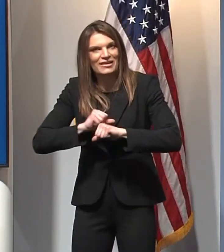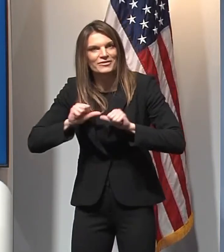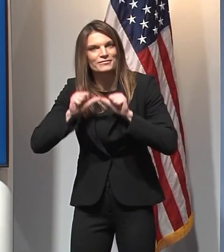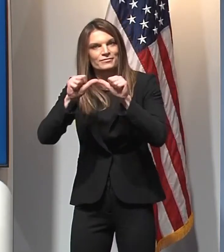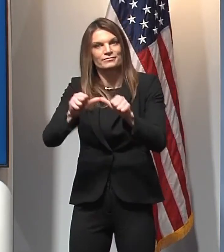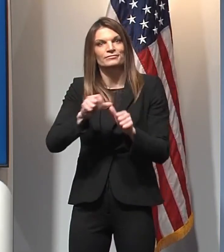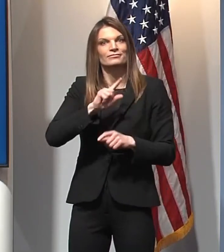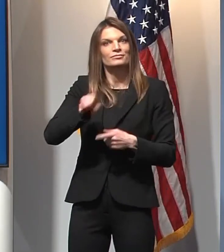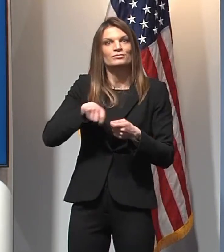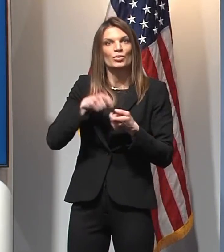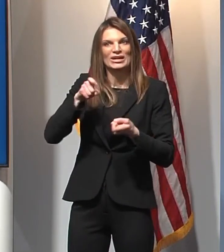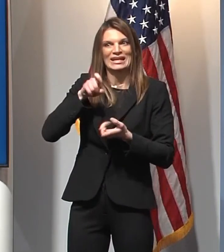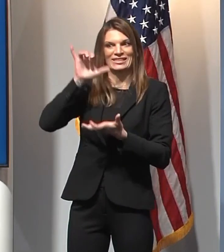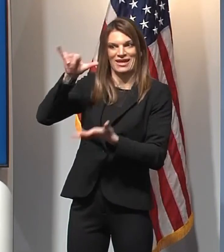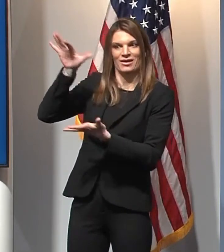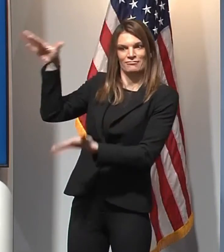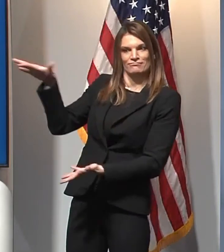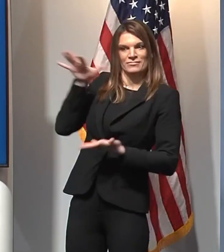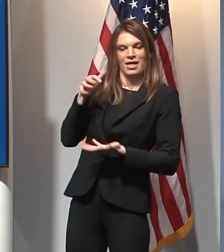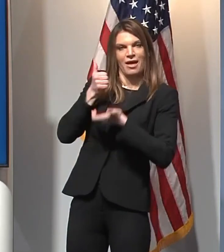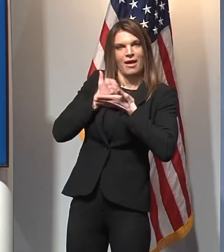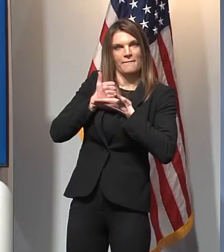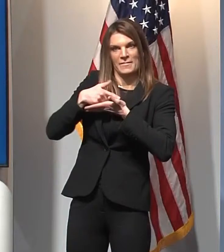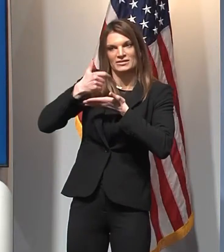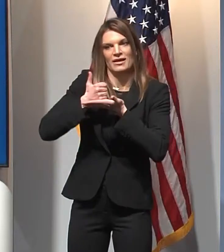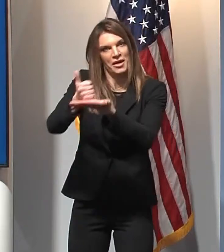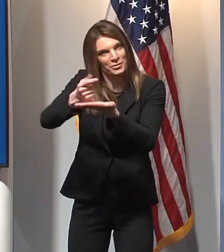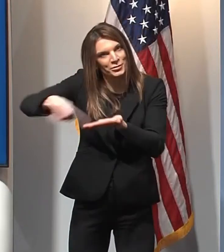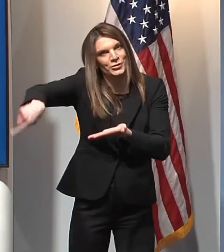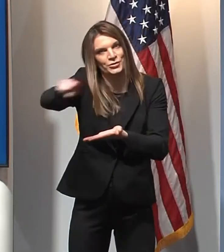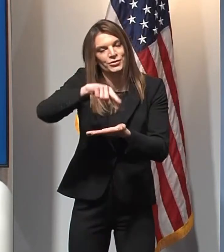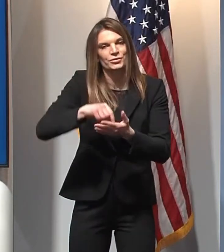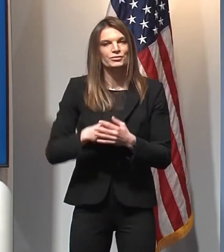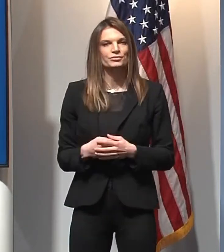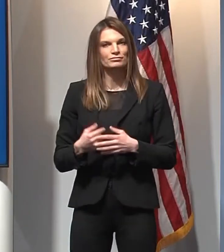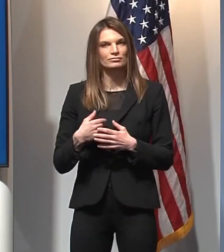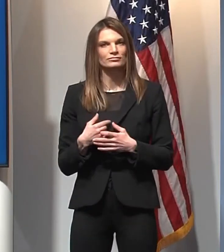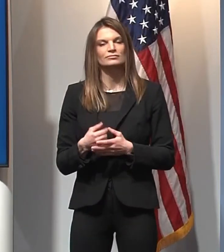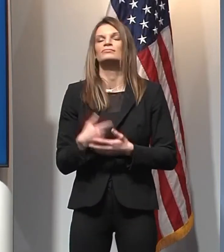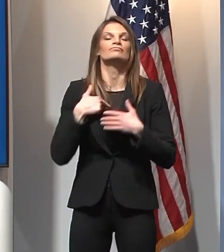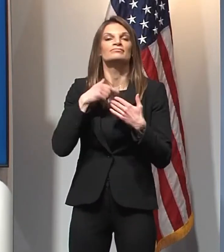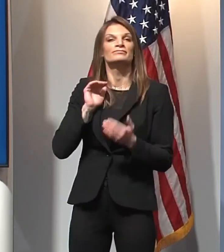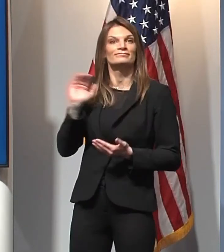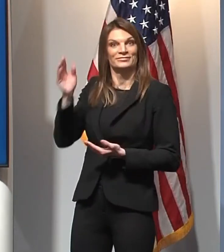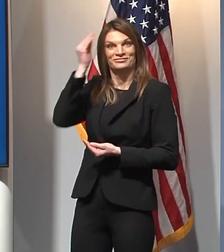getting the tools we need to do that successfully. And I think I would welcome